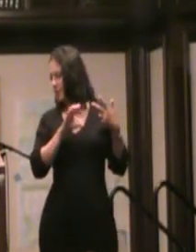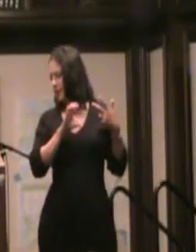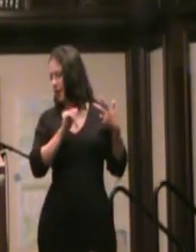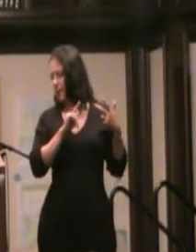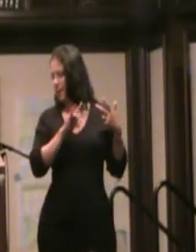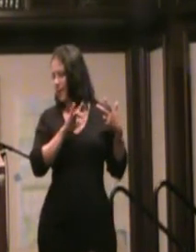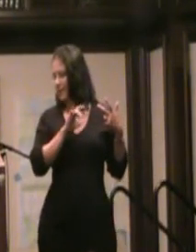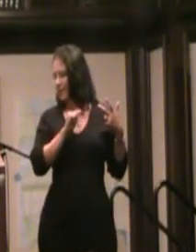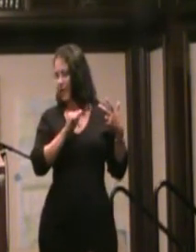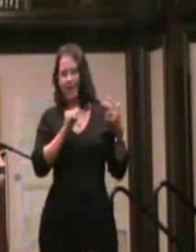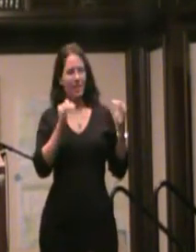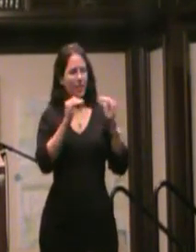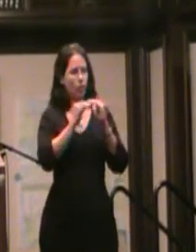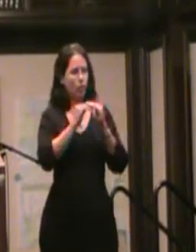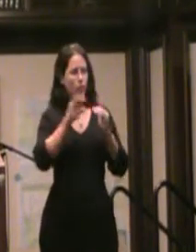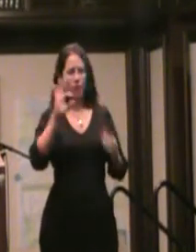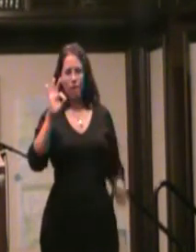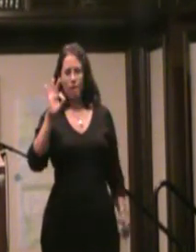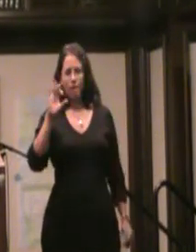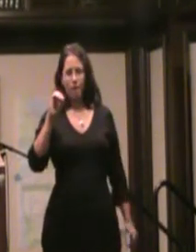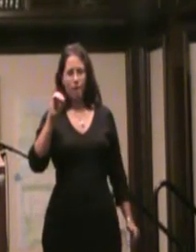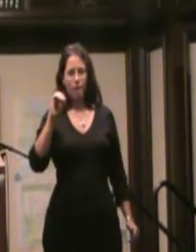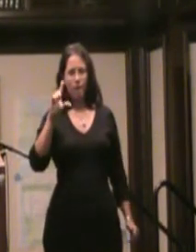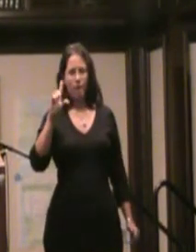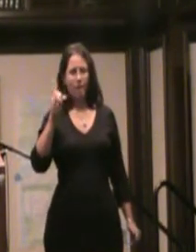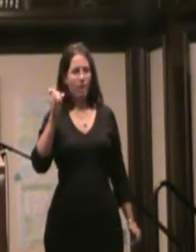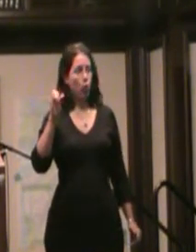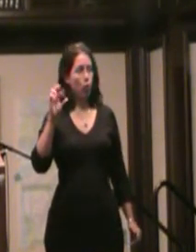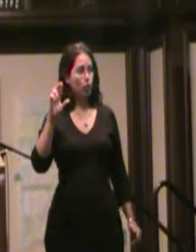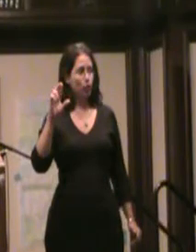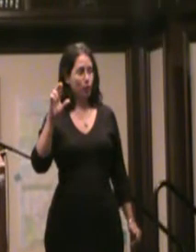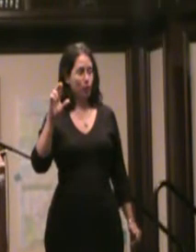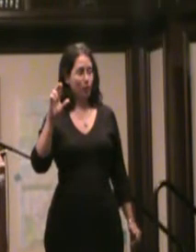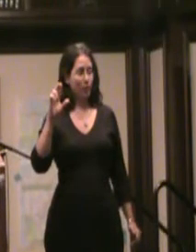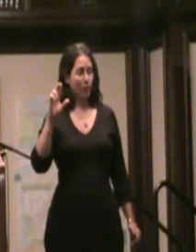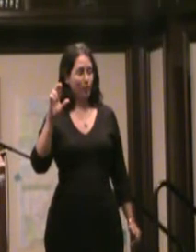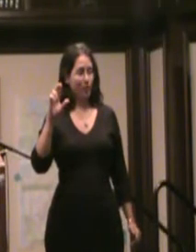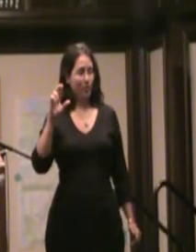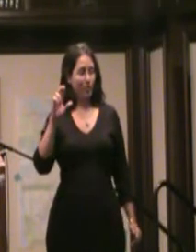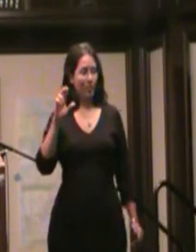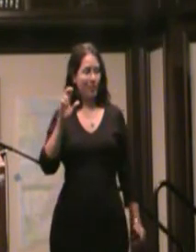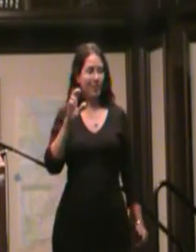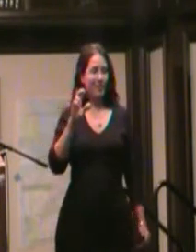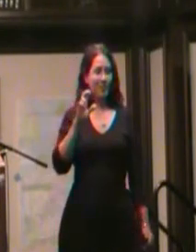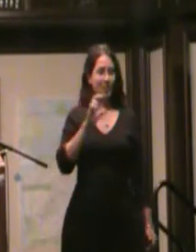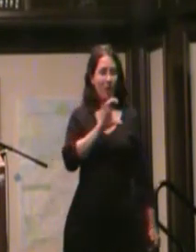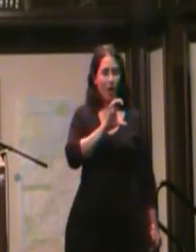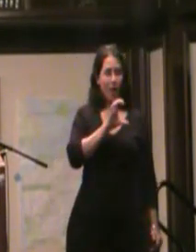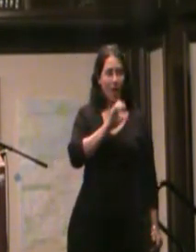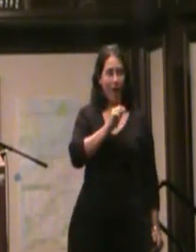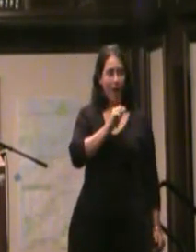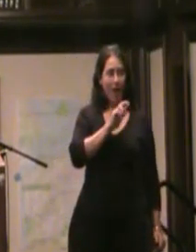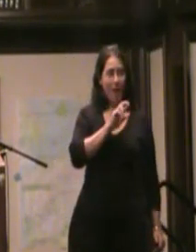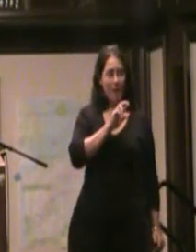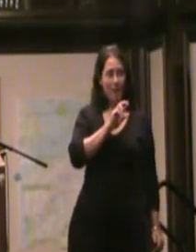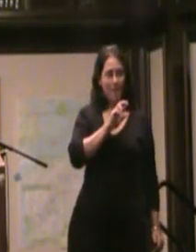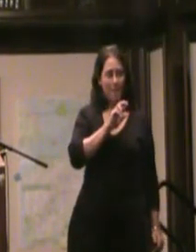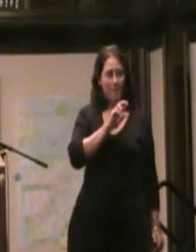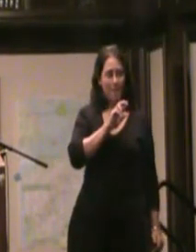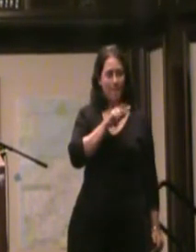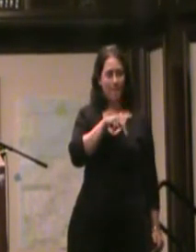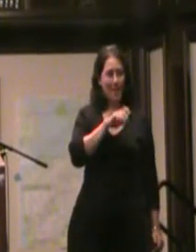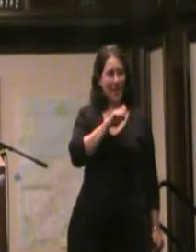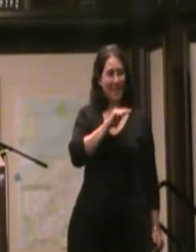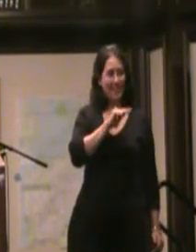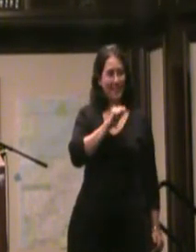Folder. Carpeta, folder, not carpet. Now, I hear that in El Paso.